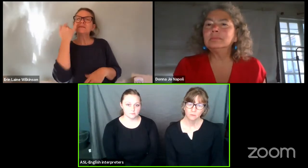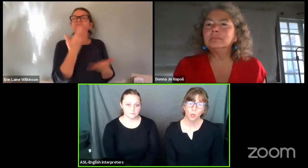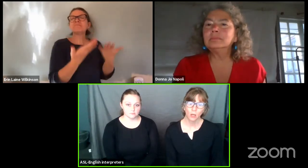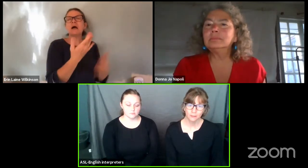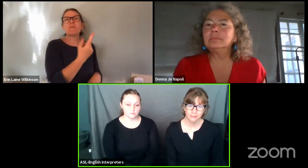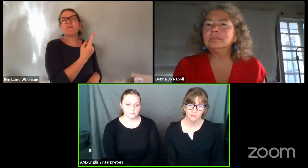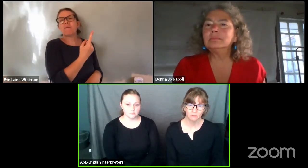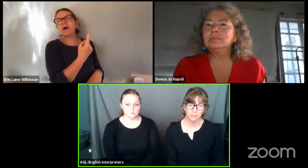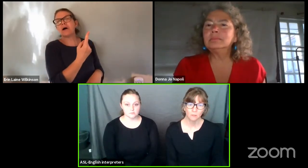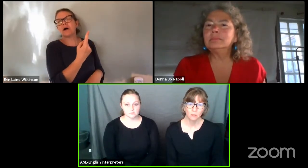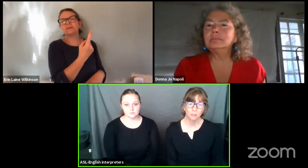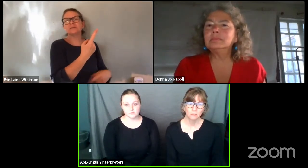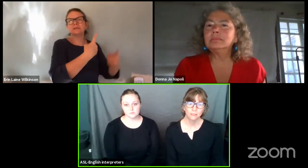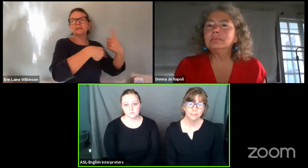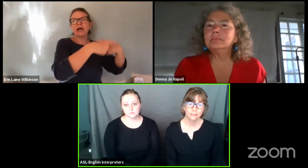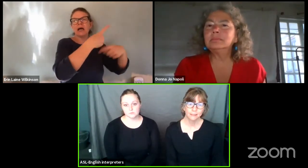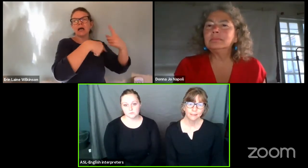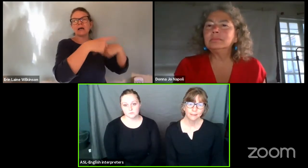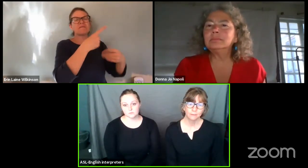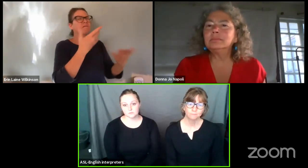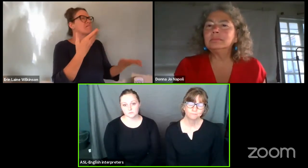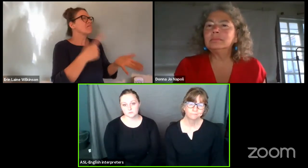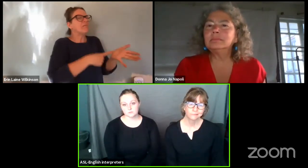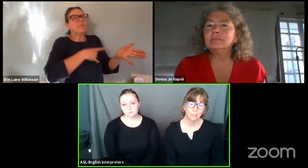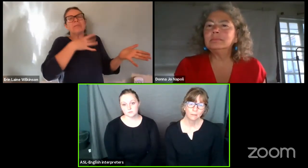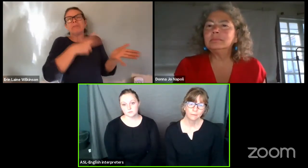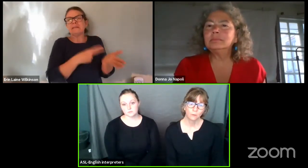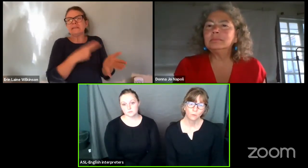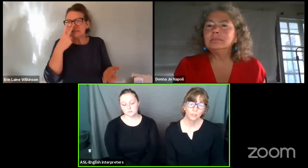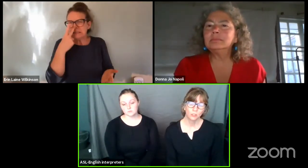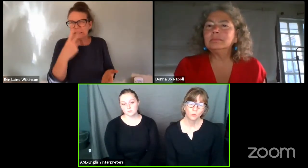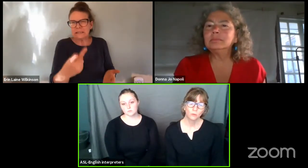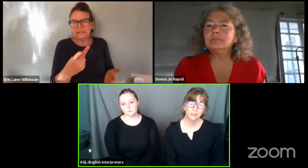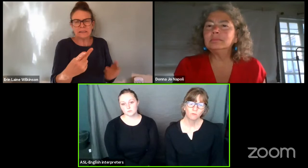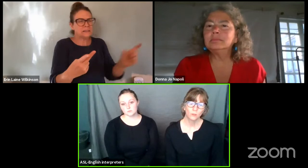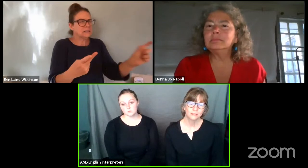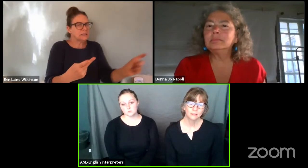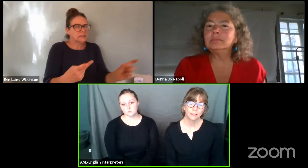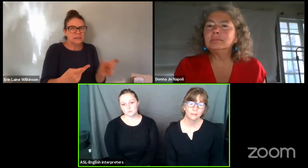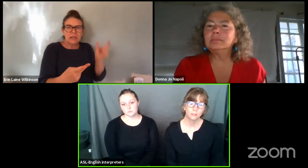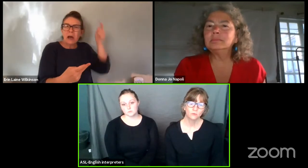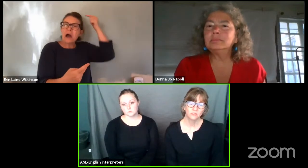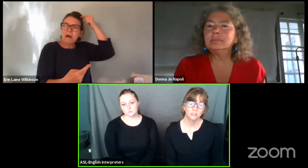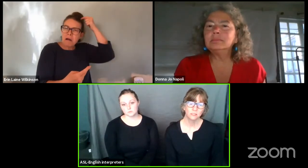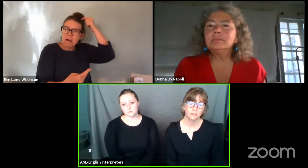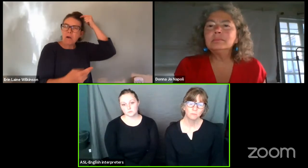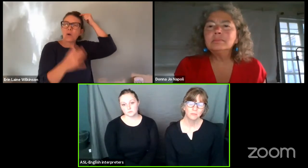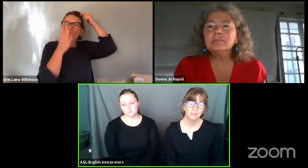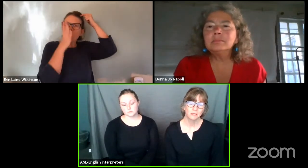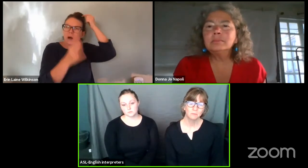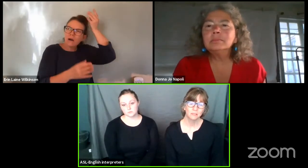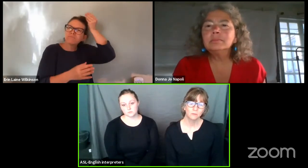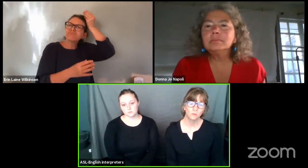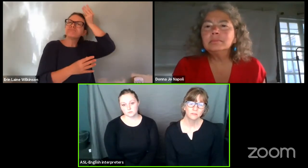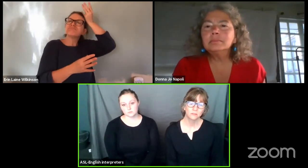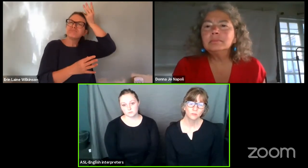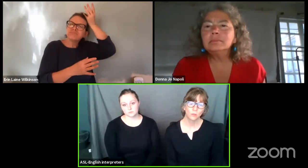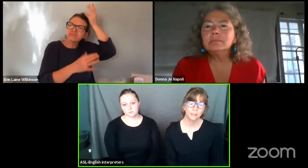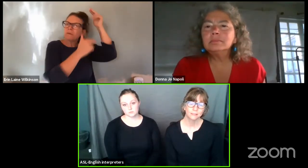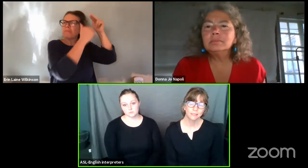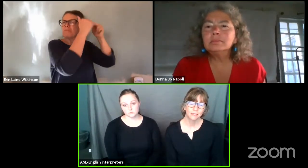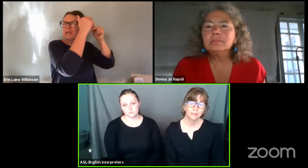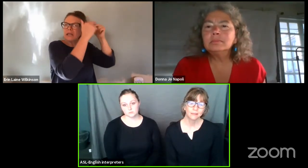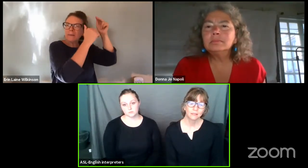established cognitively. Let's say, I don't know, you only have one sign that you've seen maybe once